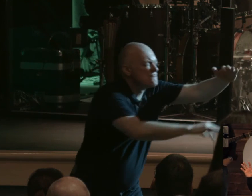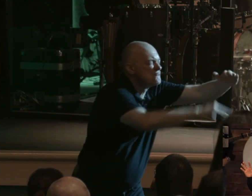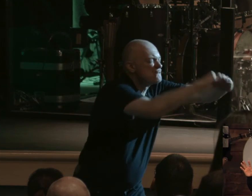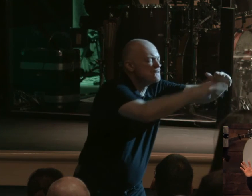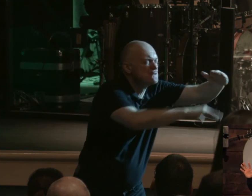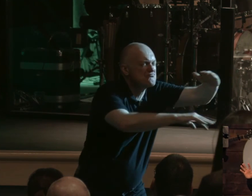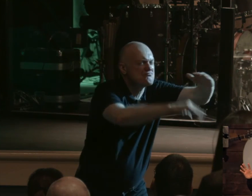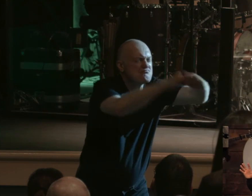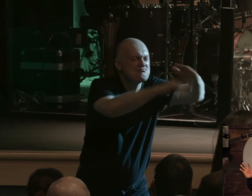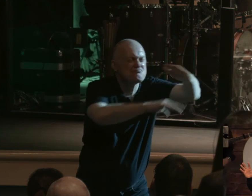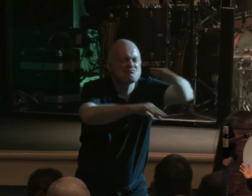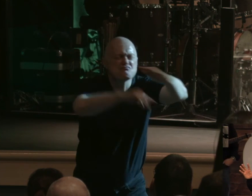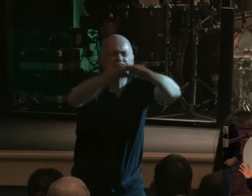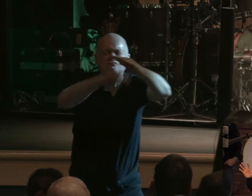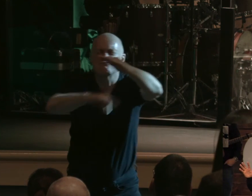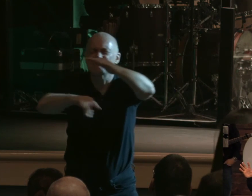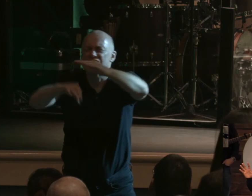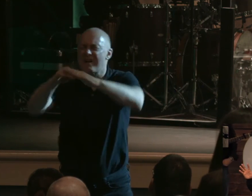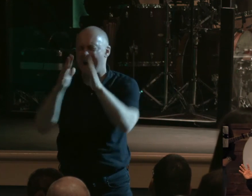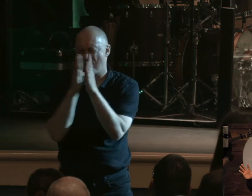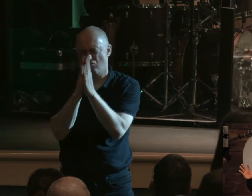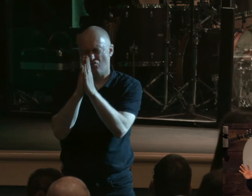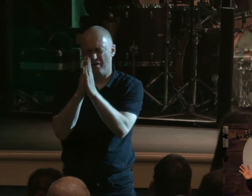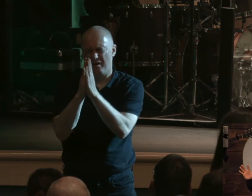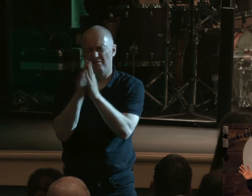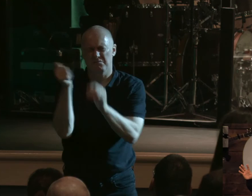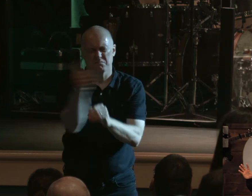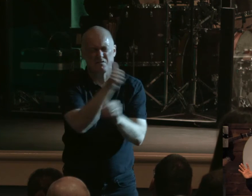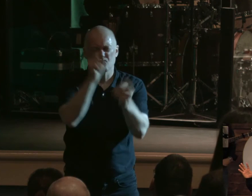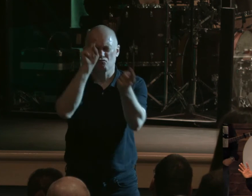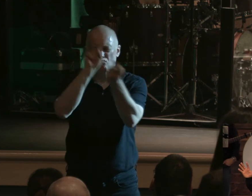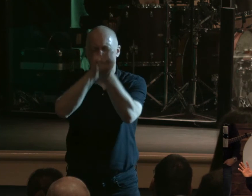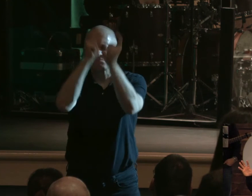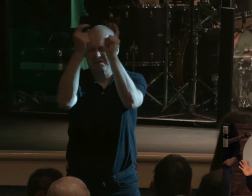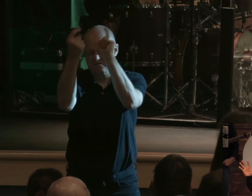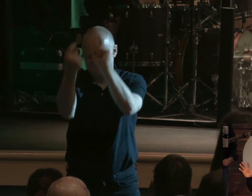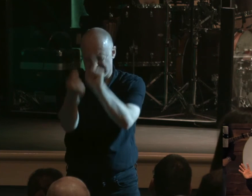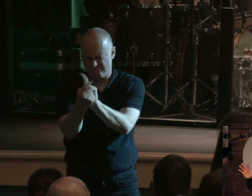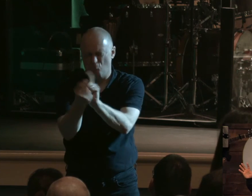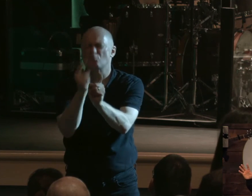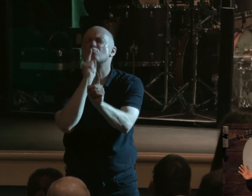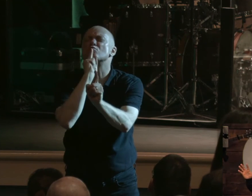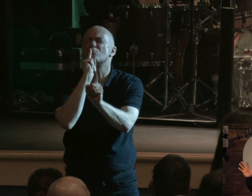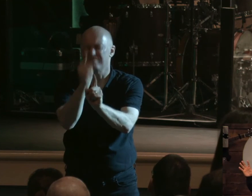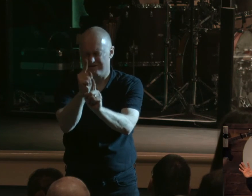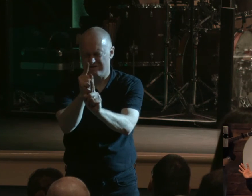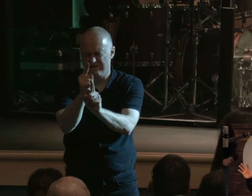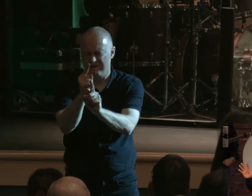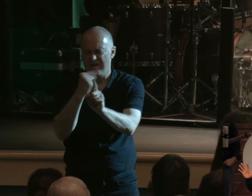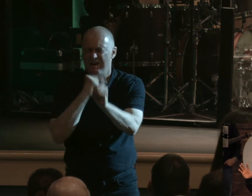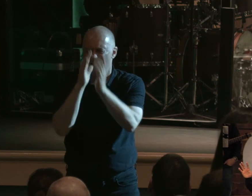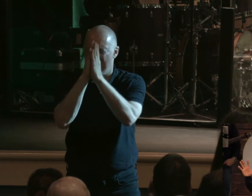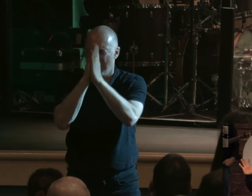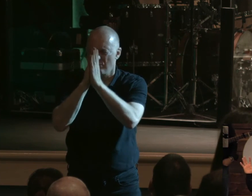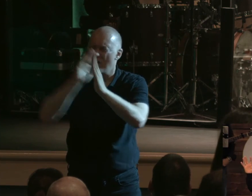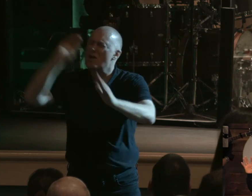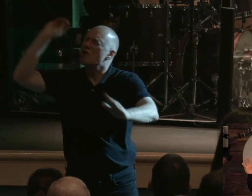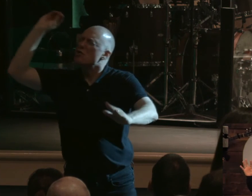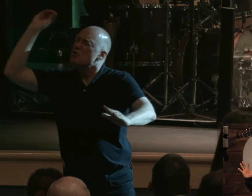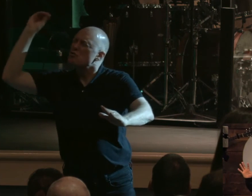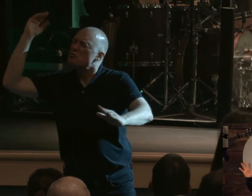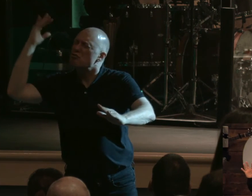God, I pray the repentance of sin is so real. And I pray, oh God, the grace of God